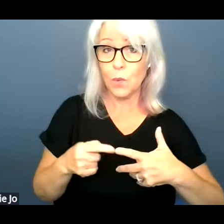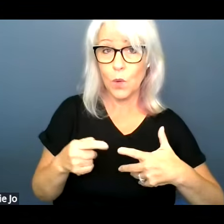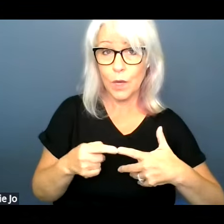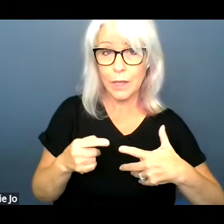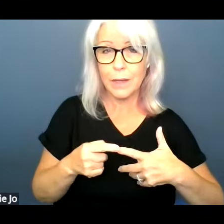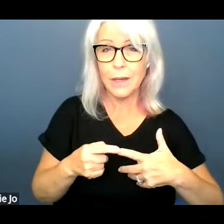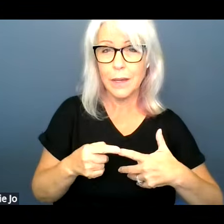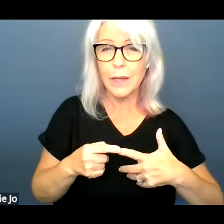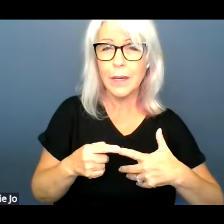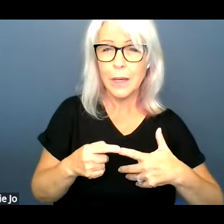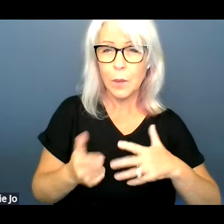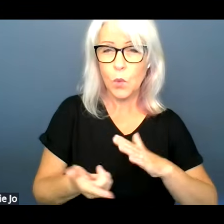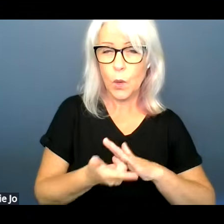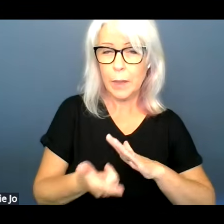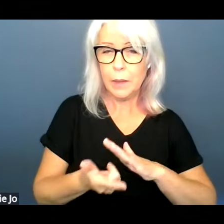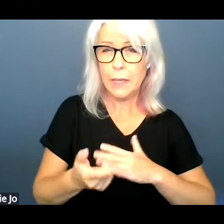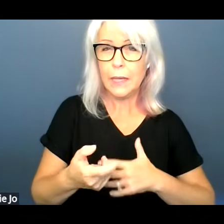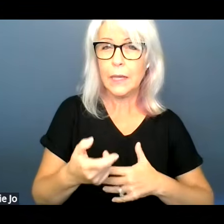gas utilities.